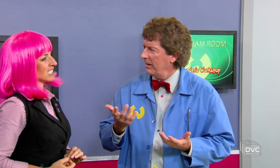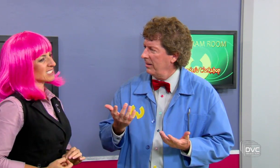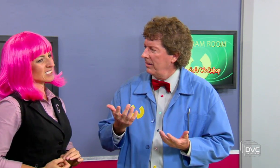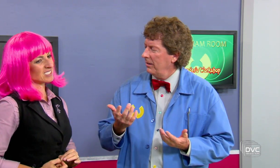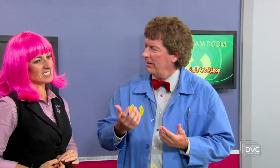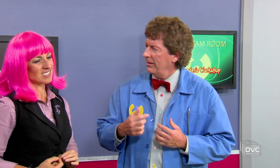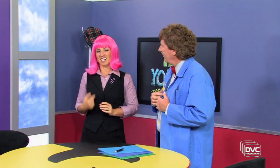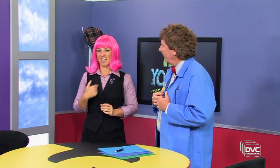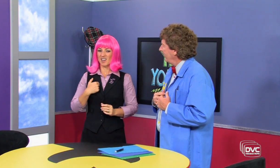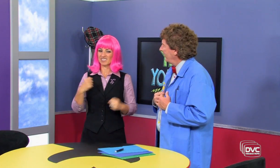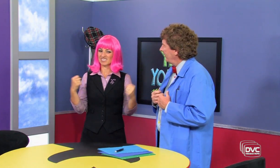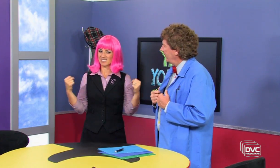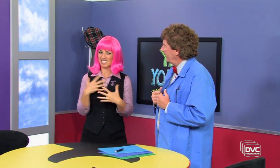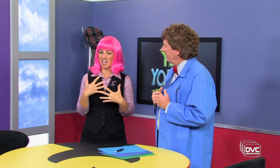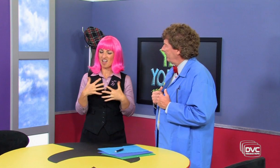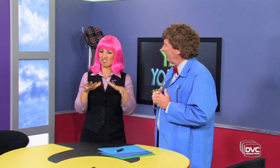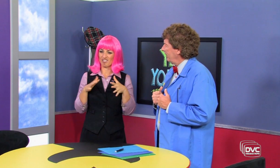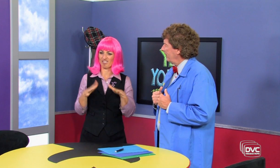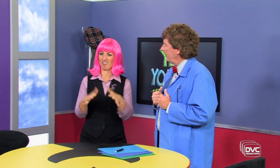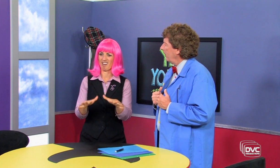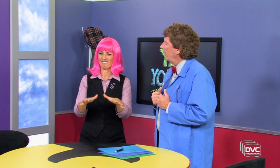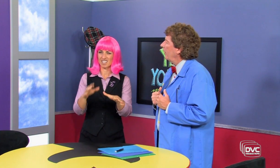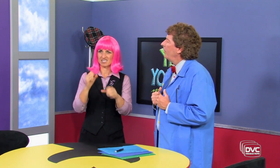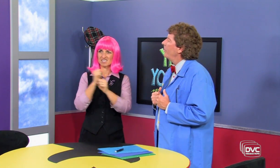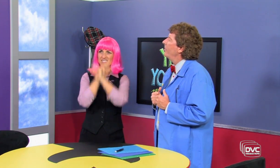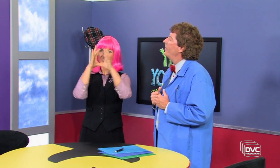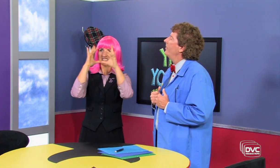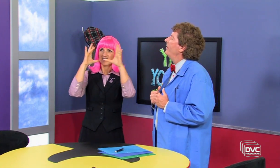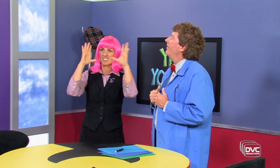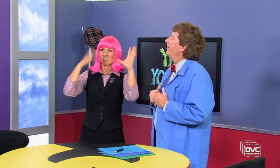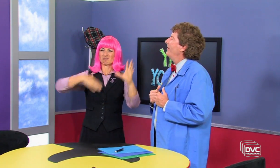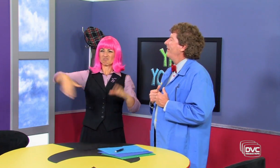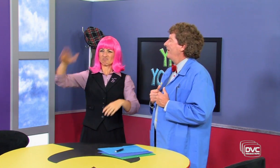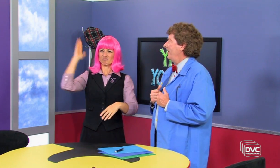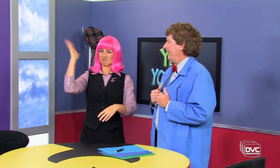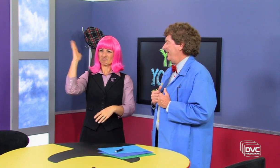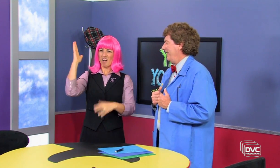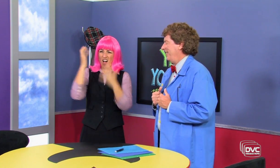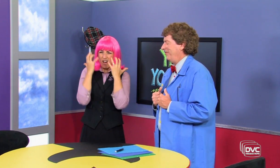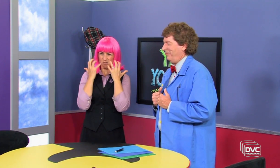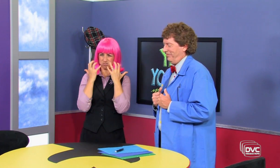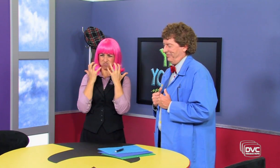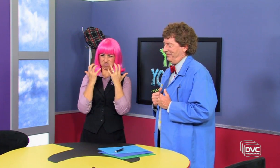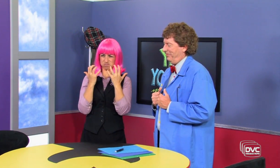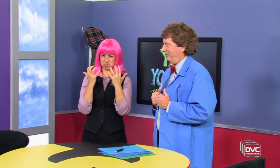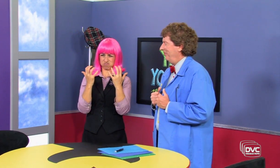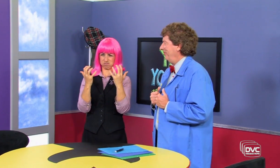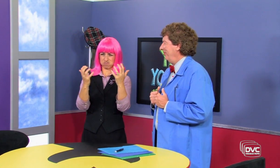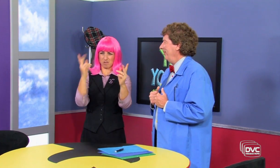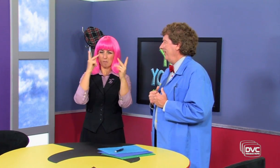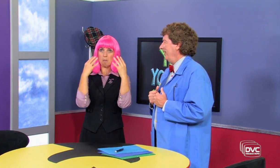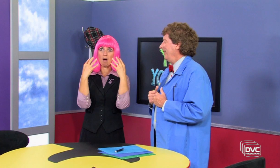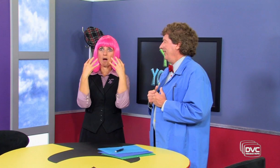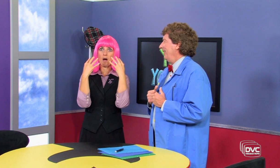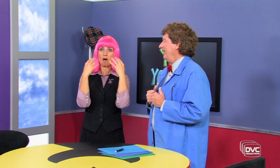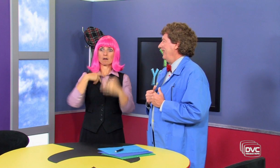mind? Well, I was scared and nervous about the idea of speaking to a large group of people, all of